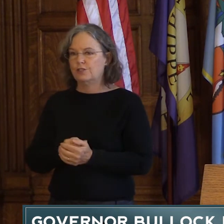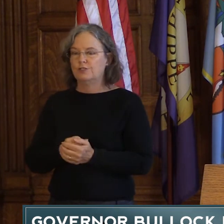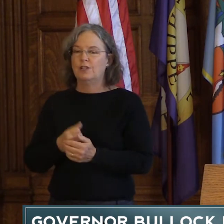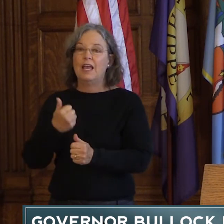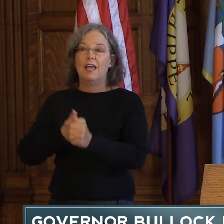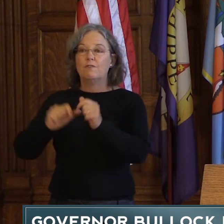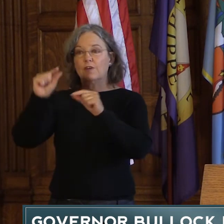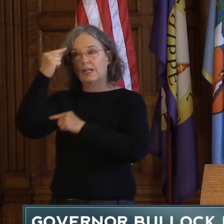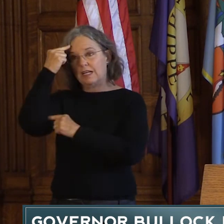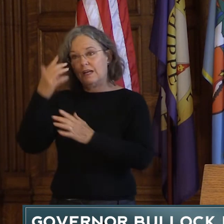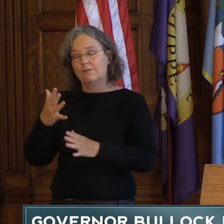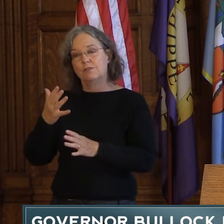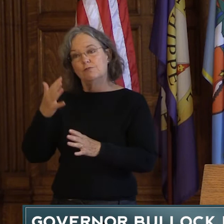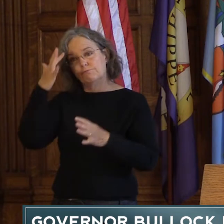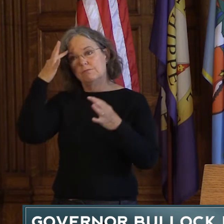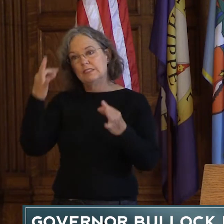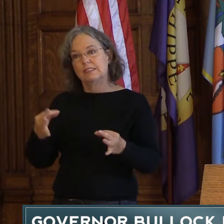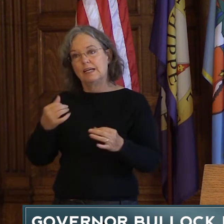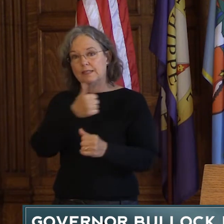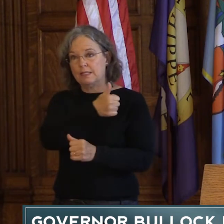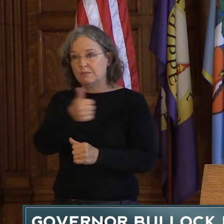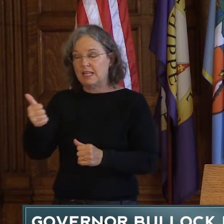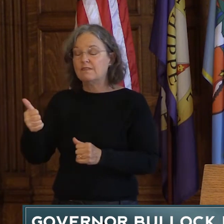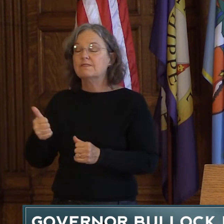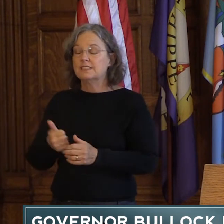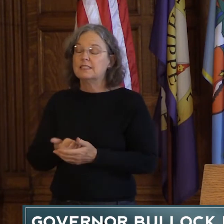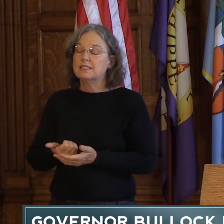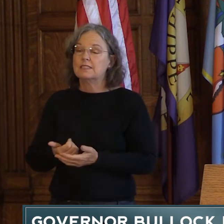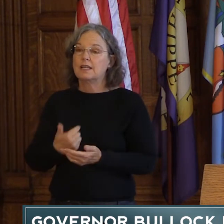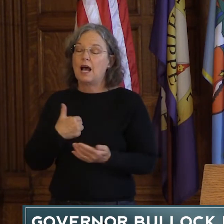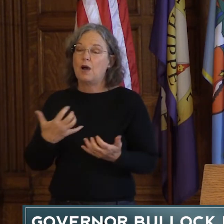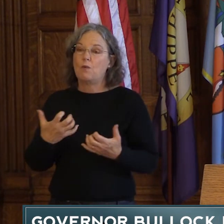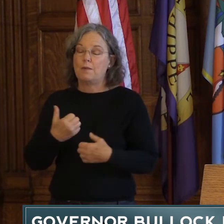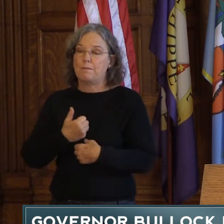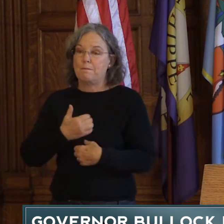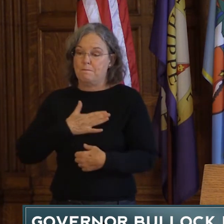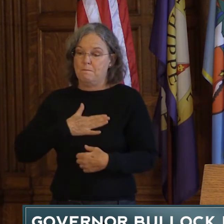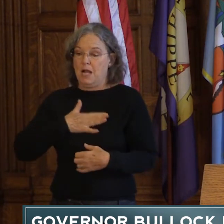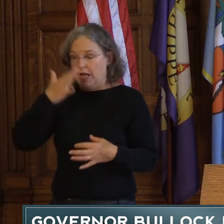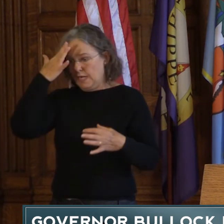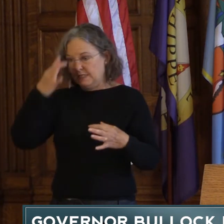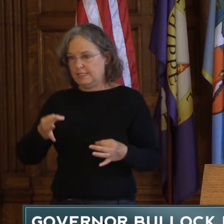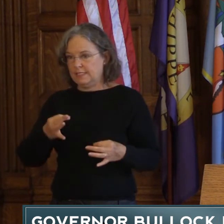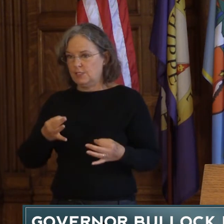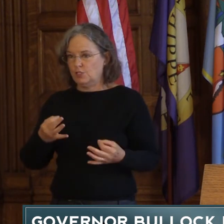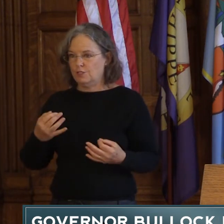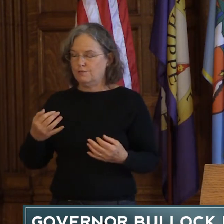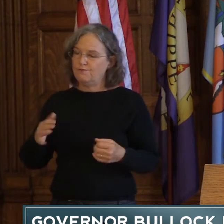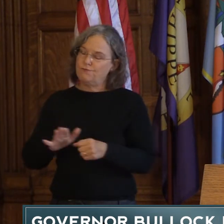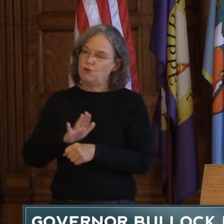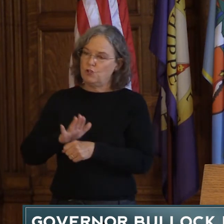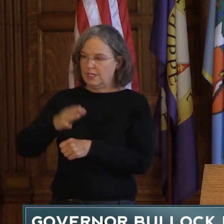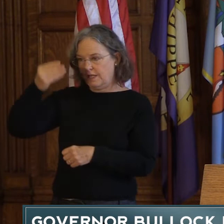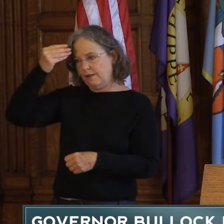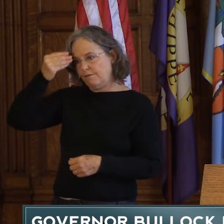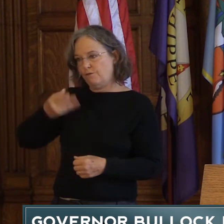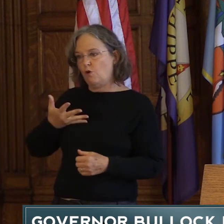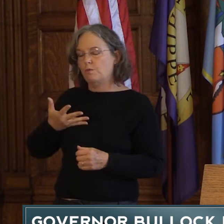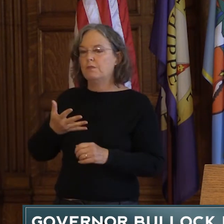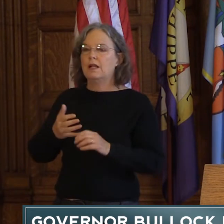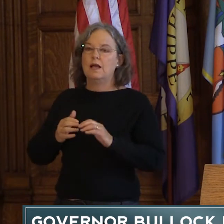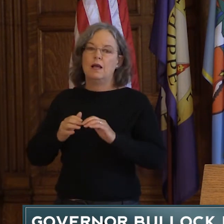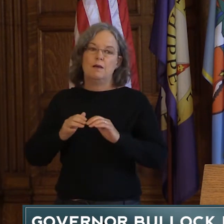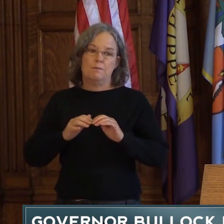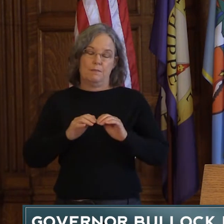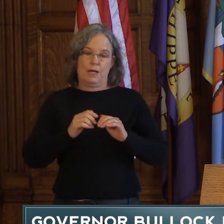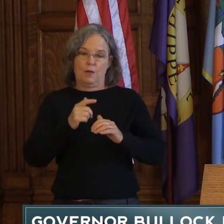individual decisions. I want to make sure that the decisions that I'm making are best informed by how public